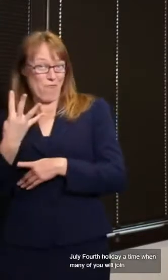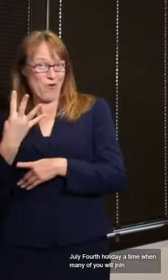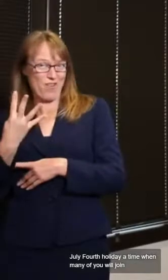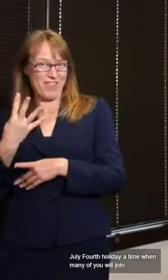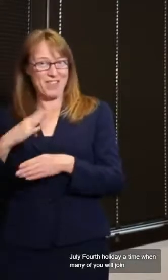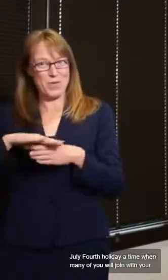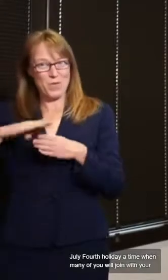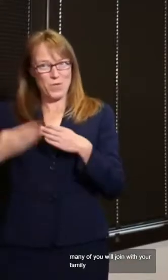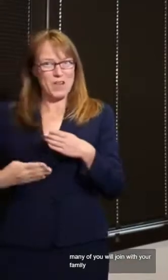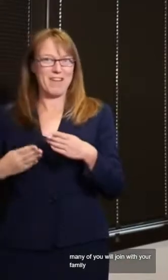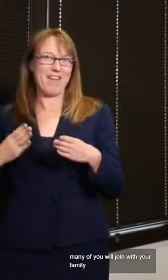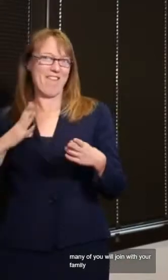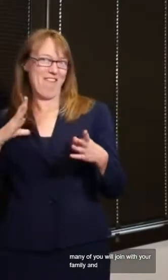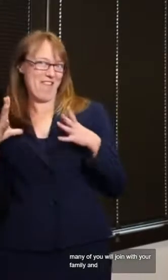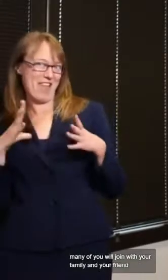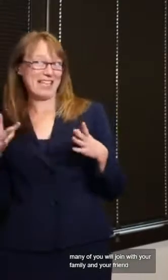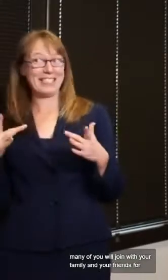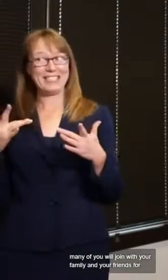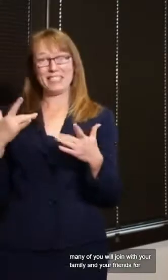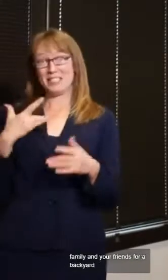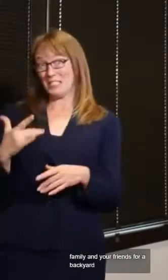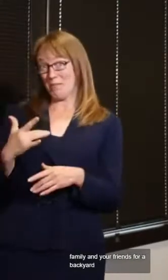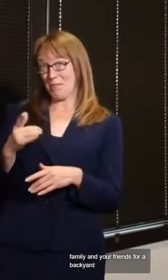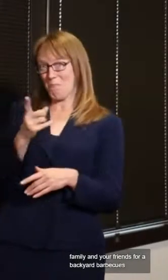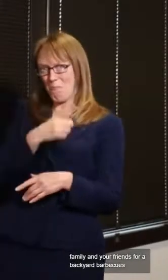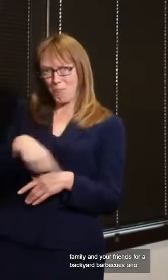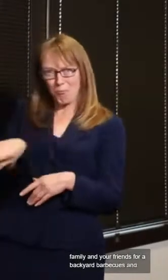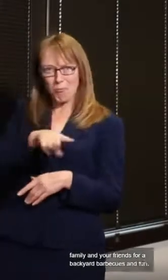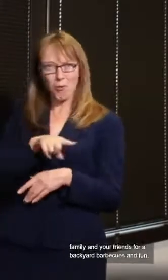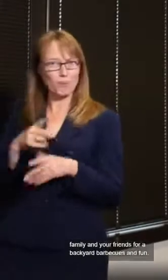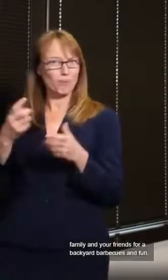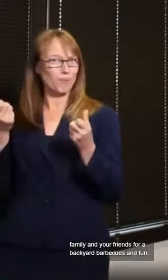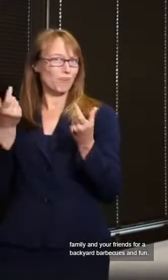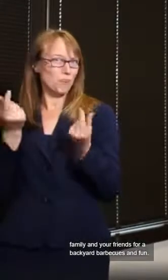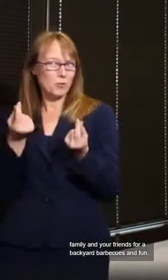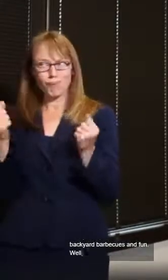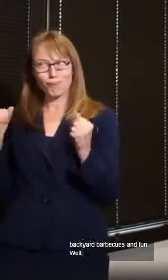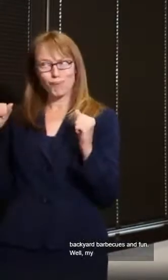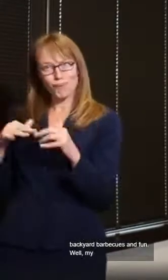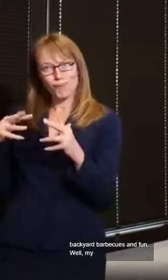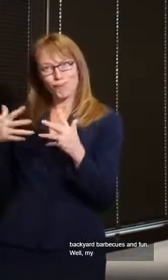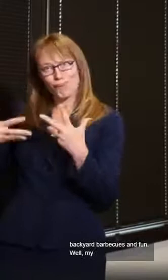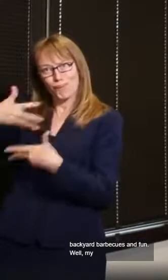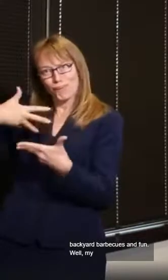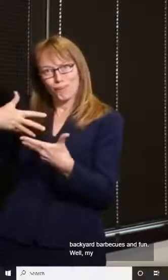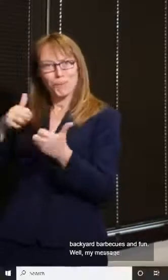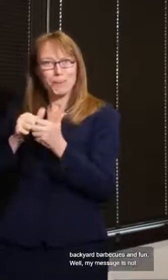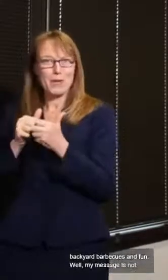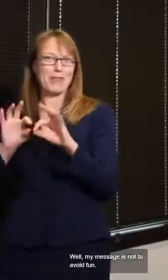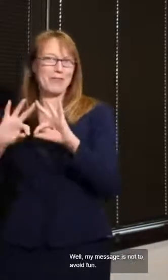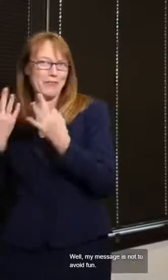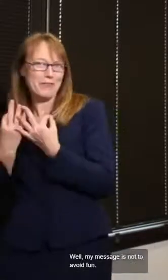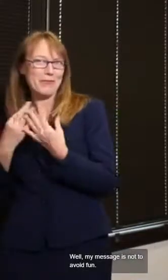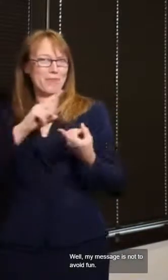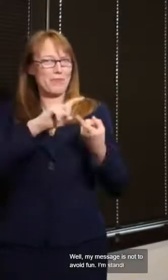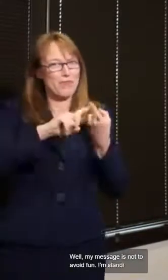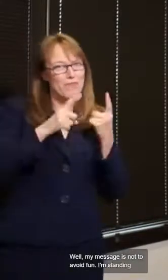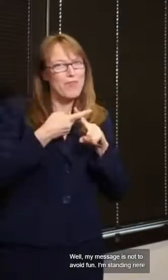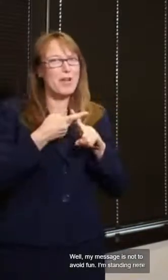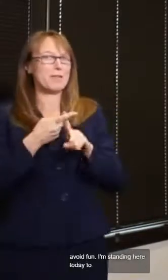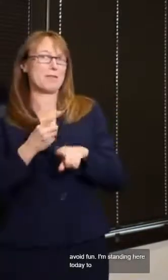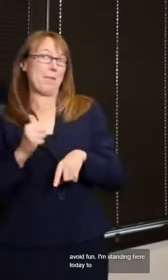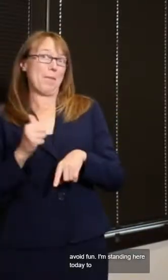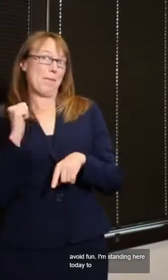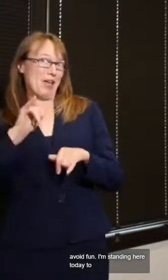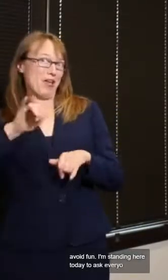join with your family and your friends for backyard barbecues and fun. While my message is not to avoid fun, I'm standing here today